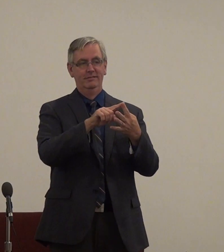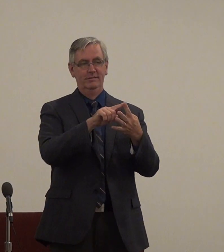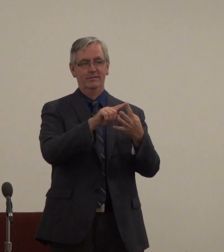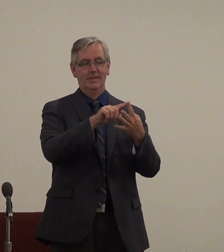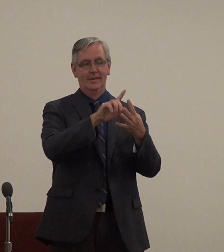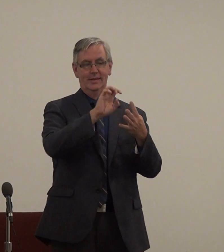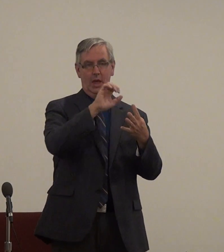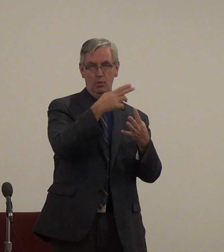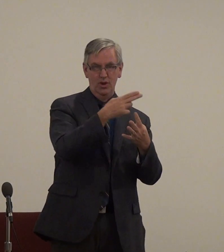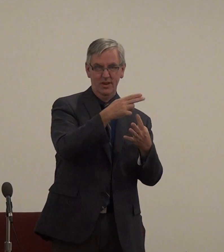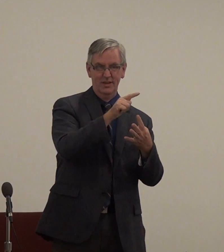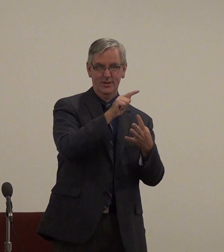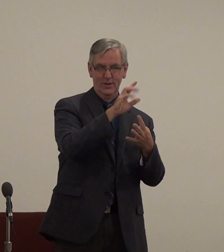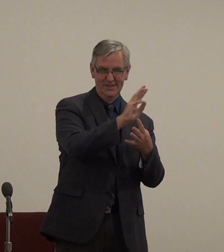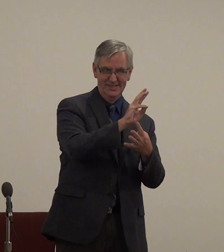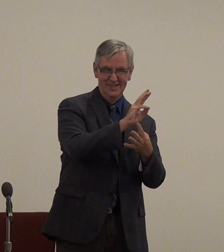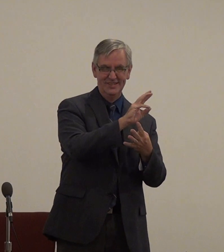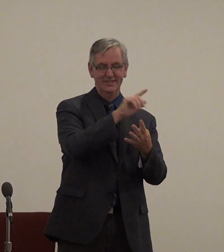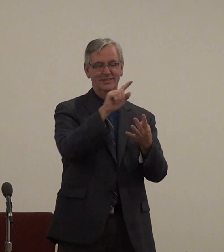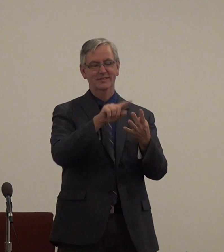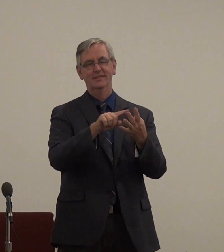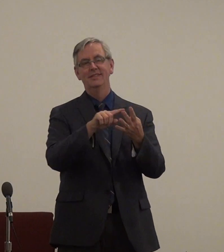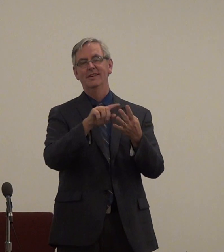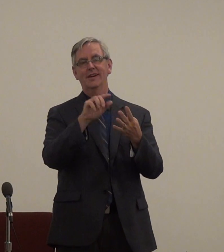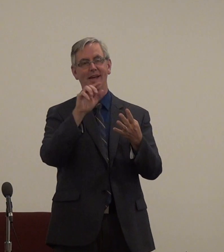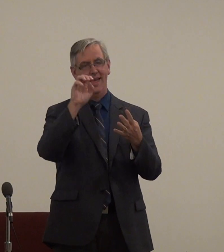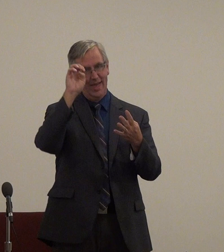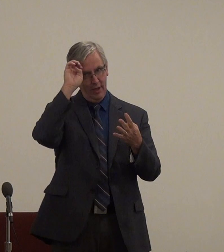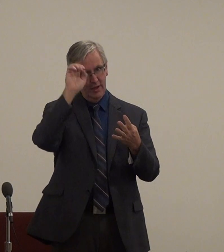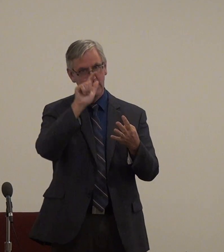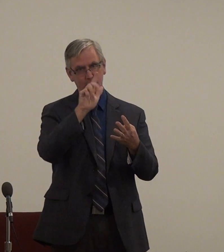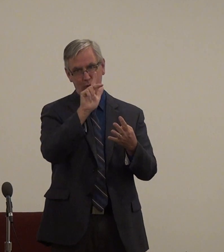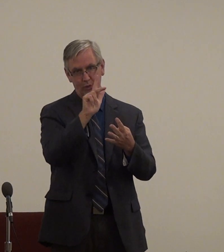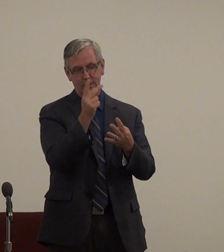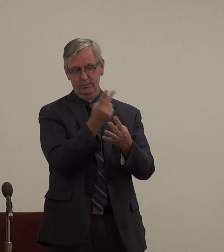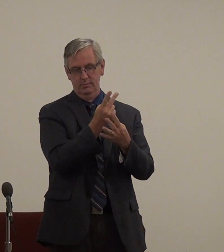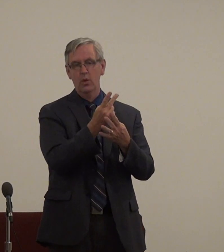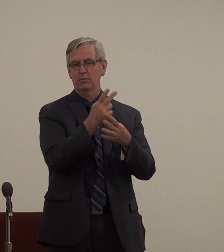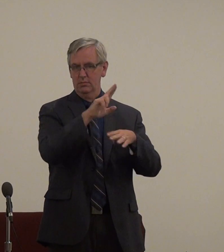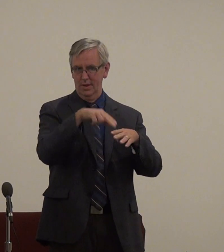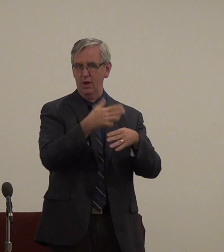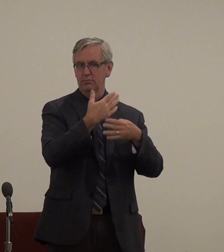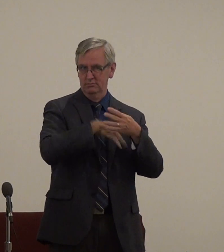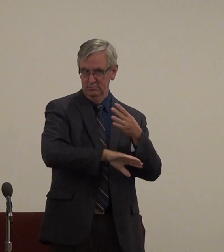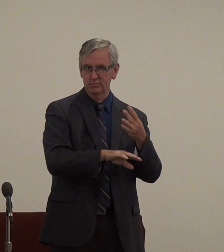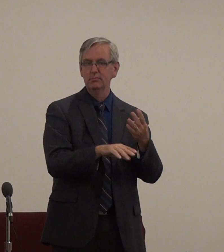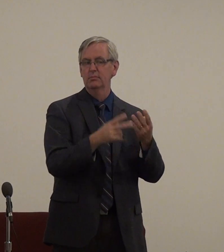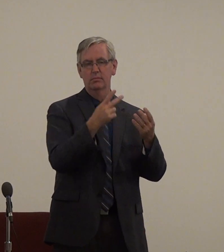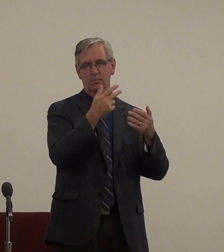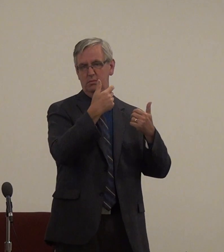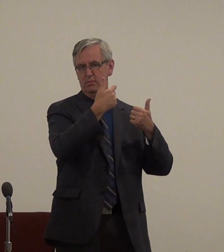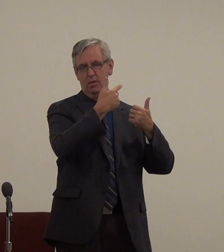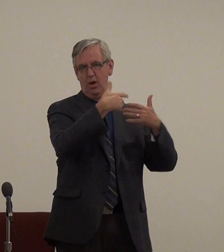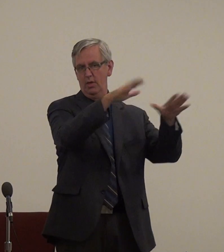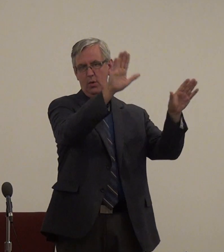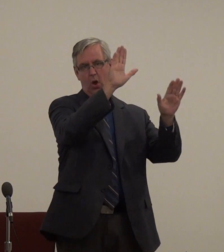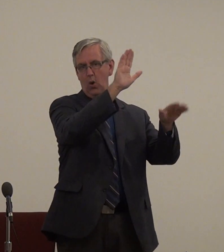oldest is Deborah. She's 26. Eric is 23. They are our natural